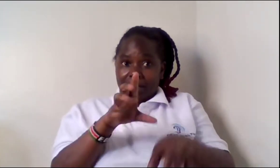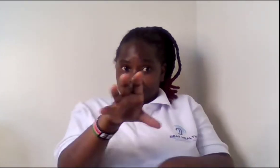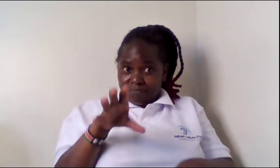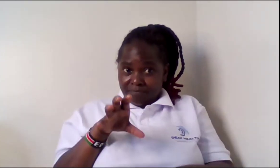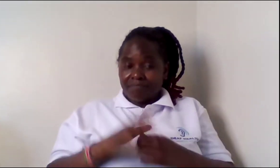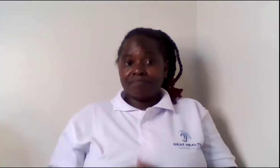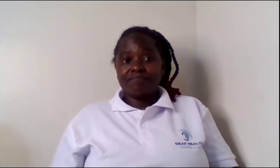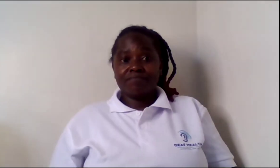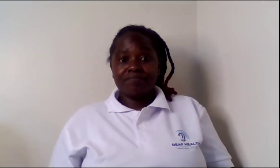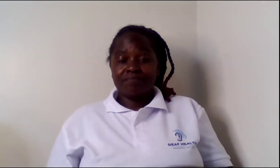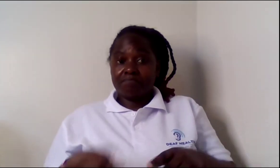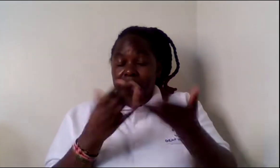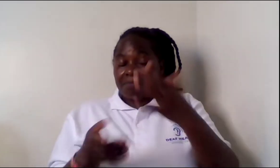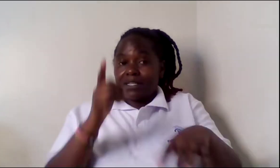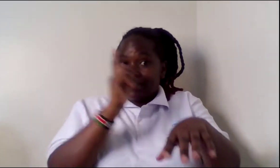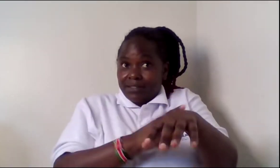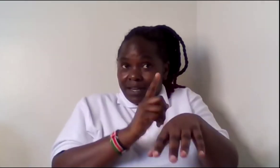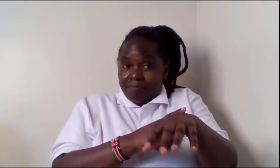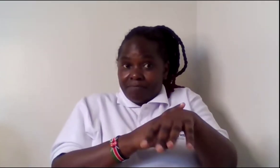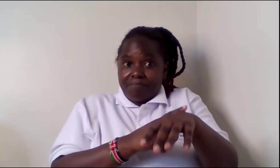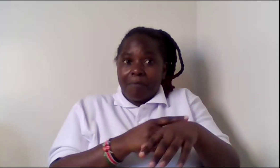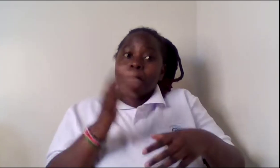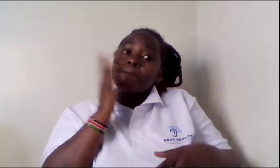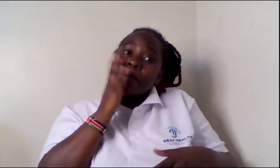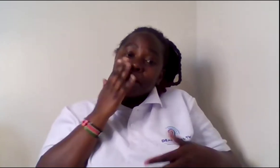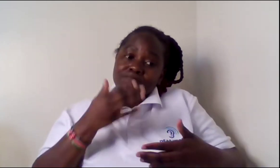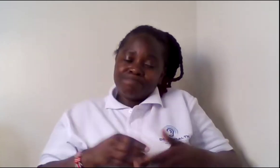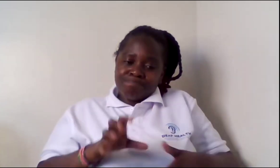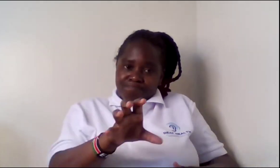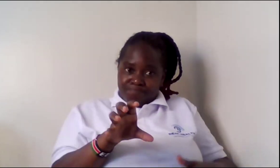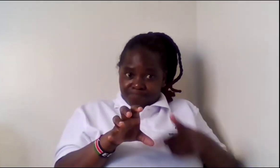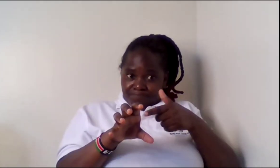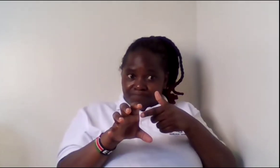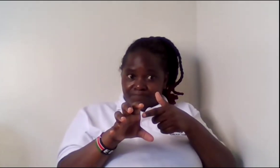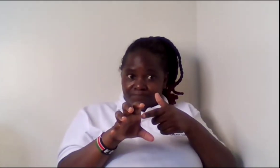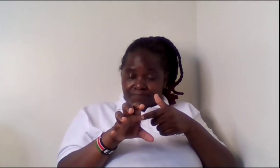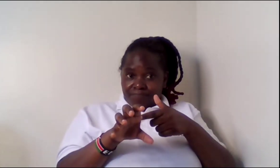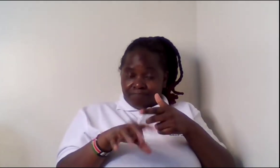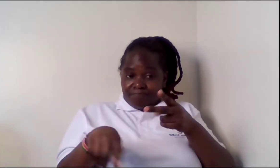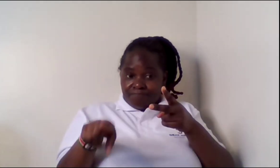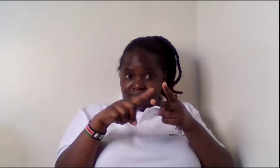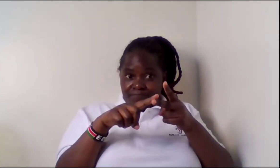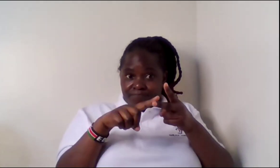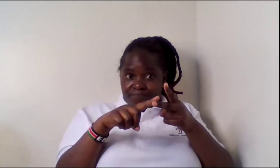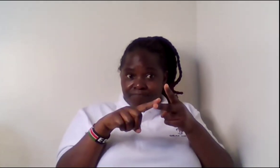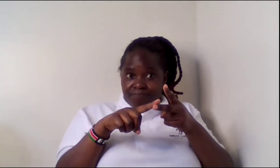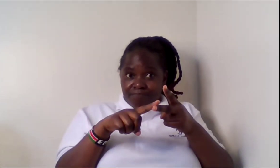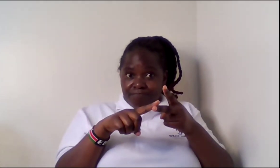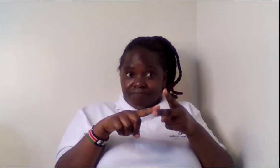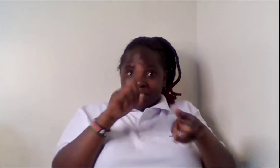spread during when the mother is carrying the baby. Number 2 is during labor, and